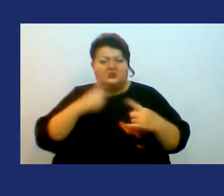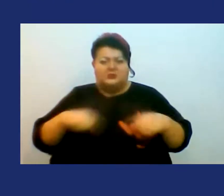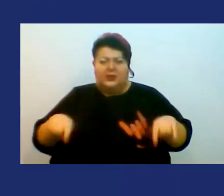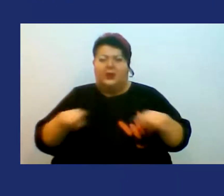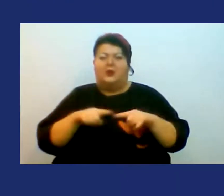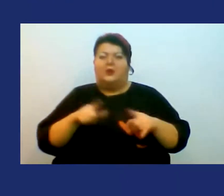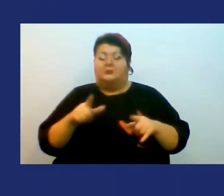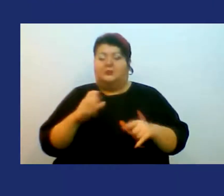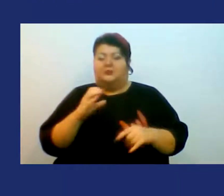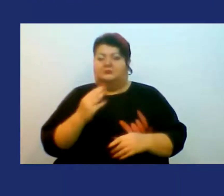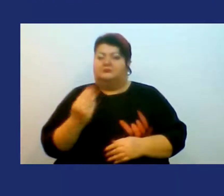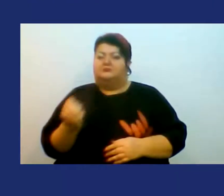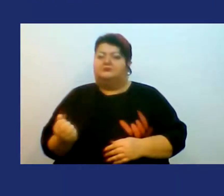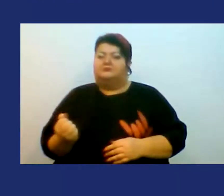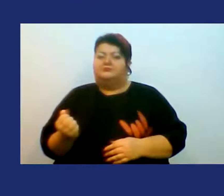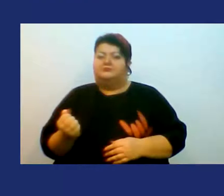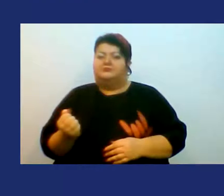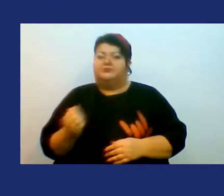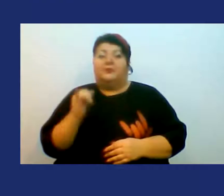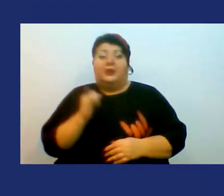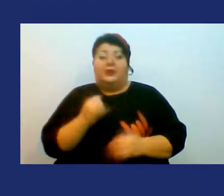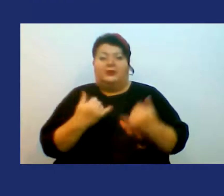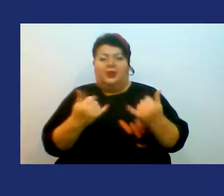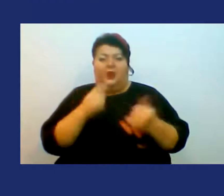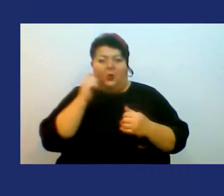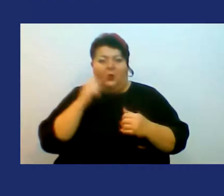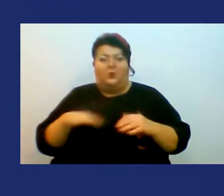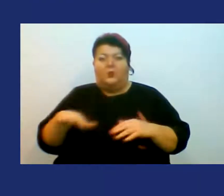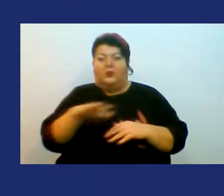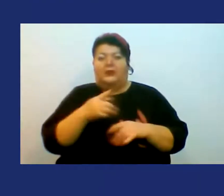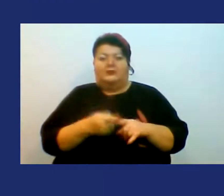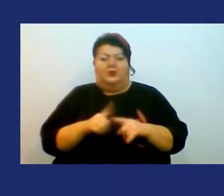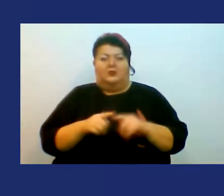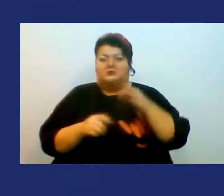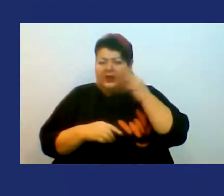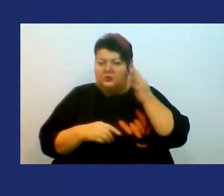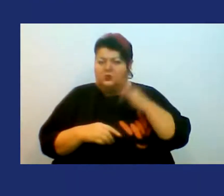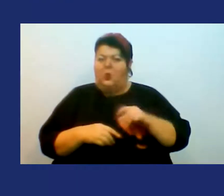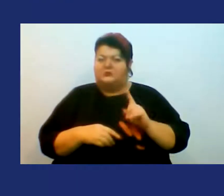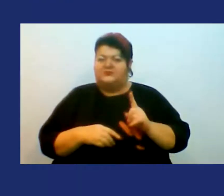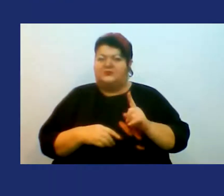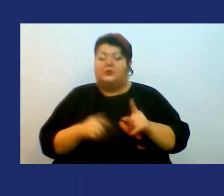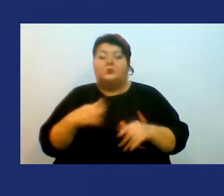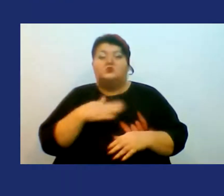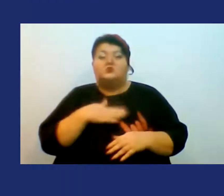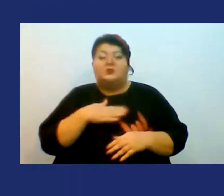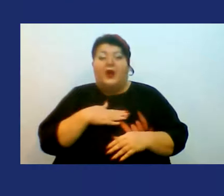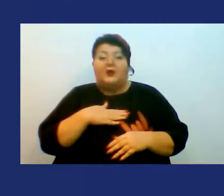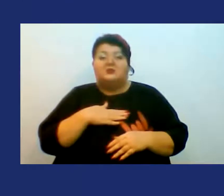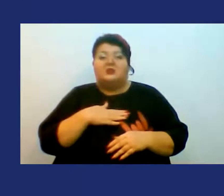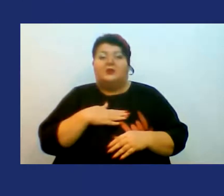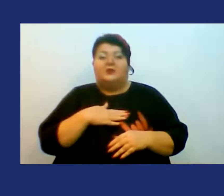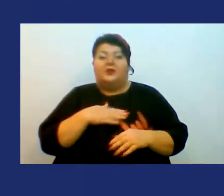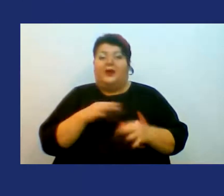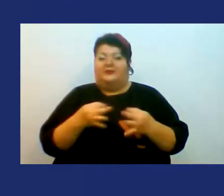US could be the victim of such intrusion, well, something needs to be done. For Ukraine, that was also